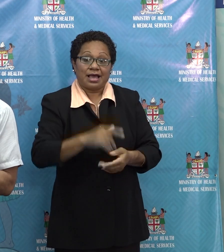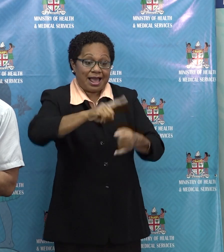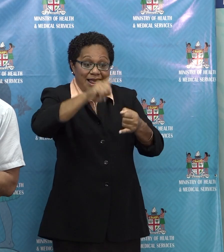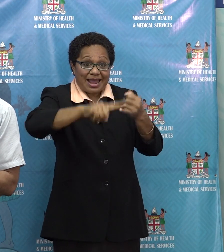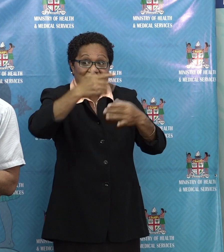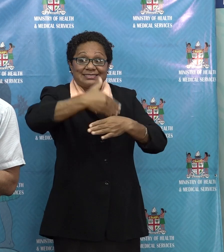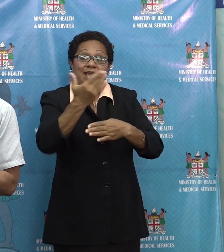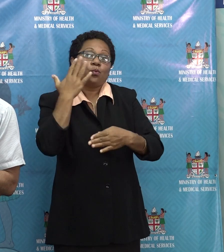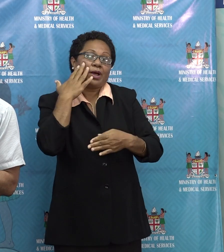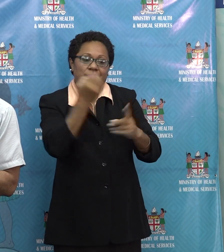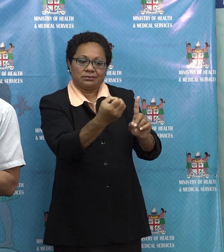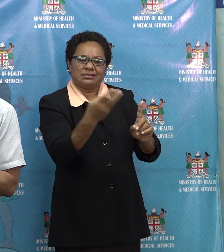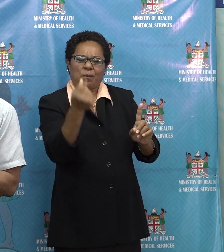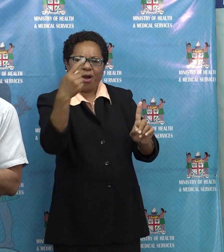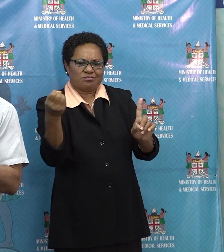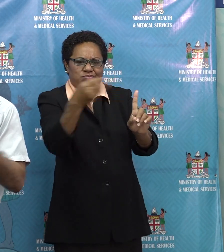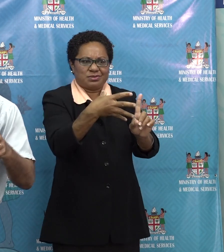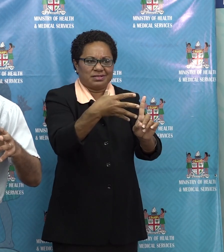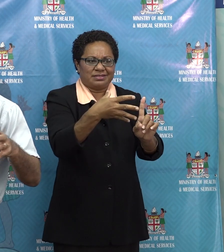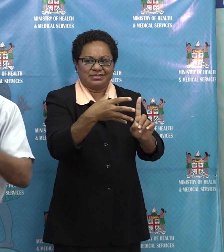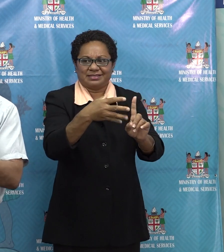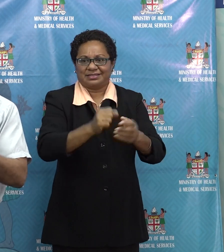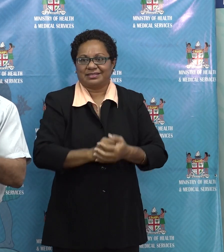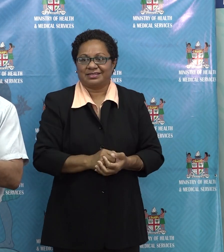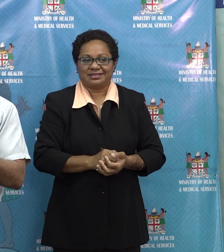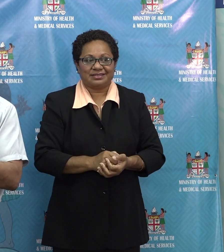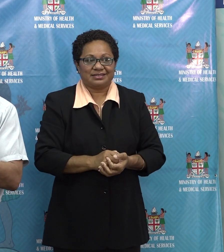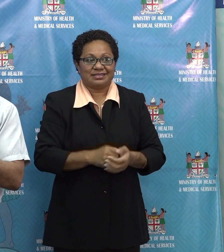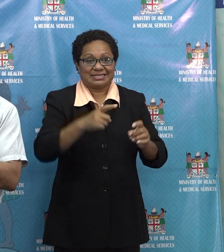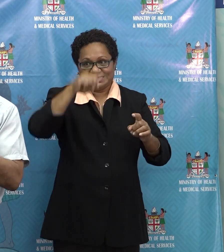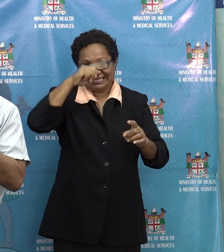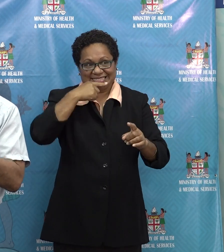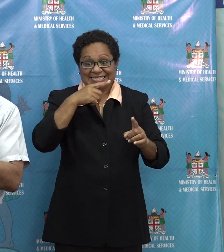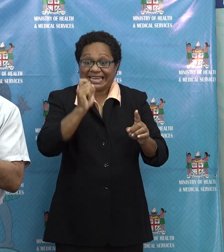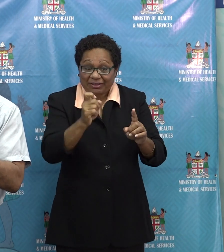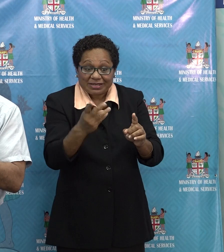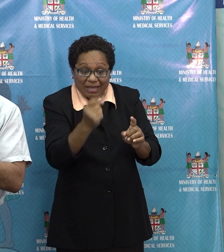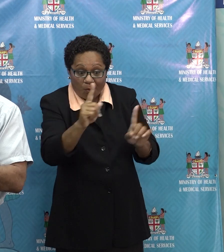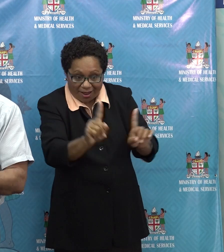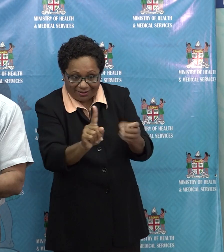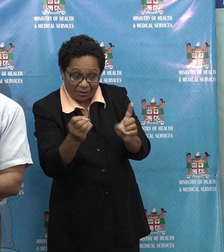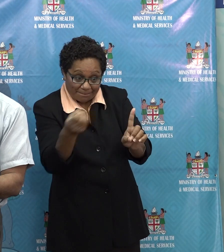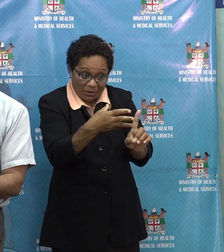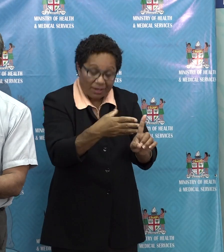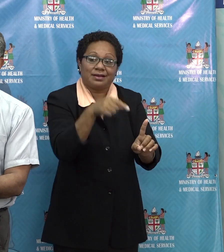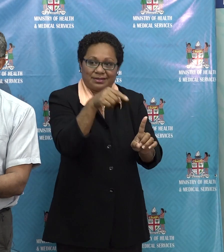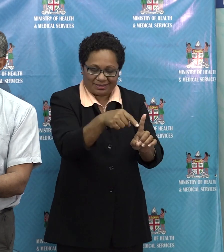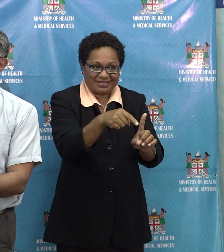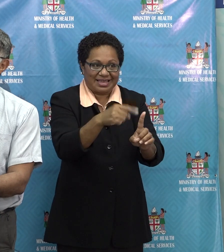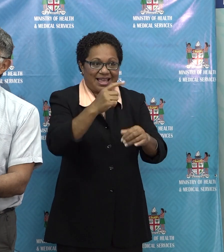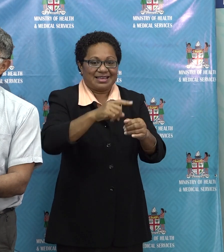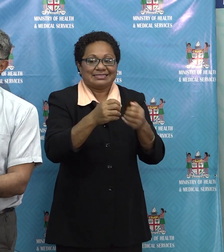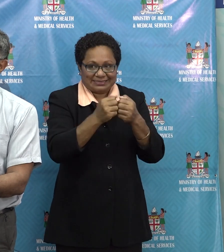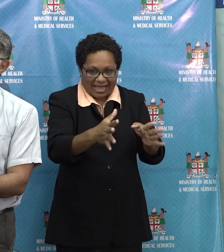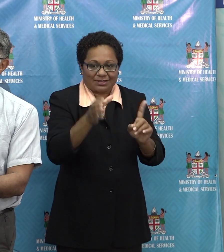your exposure. So it's slightly different when you have a big group of people sitting in one room as a quarantine. That's why it's nicer when you just have